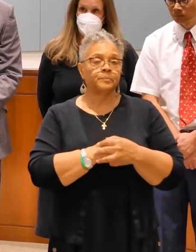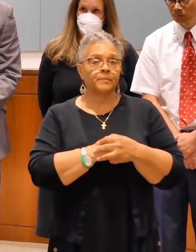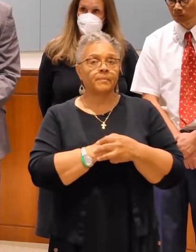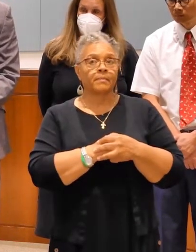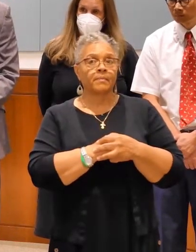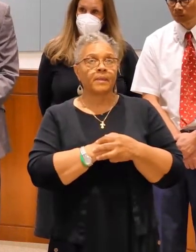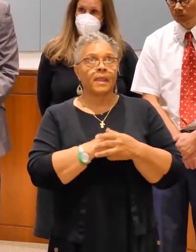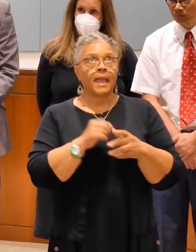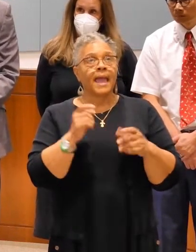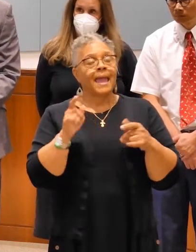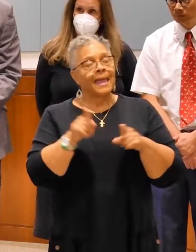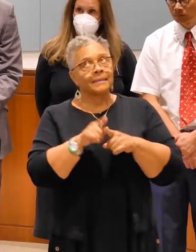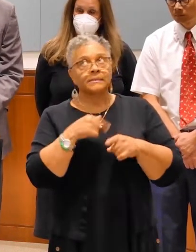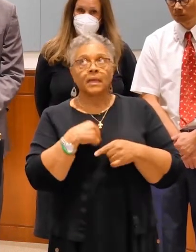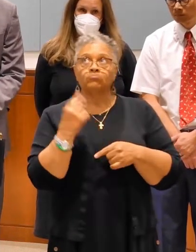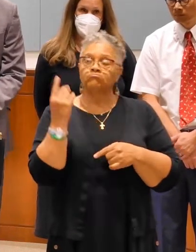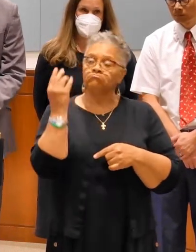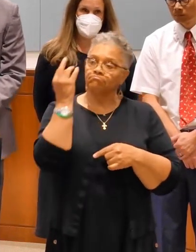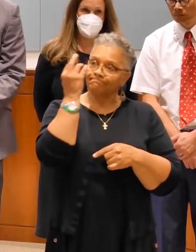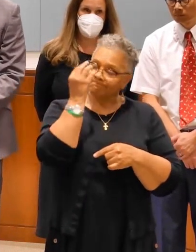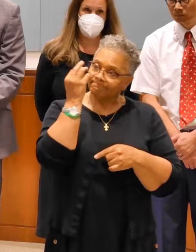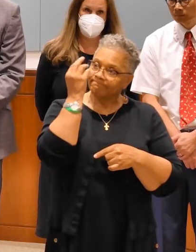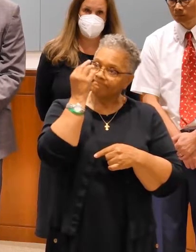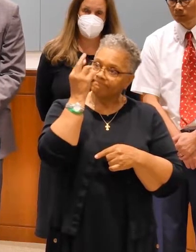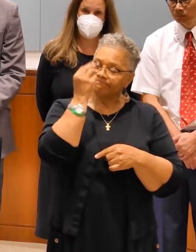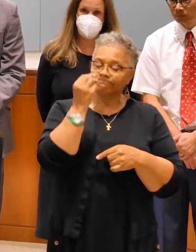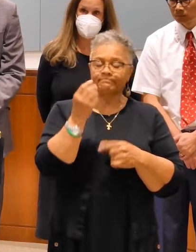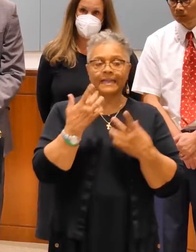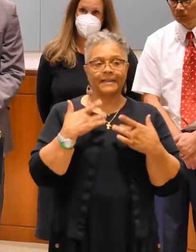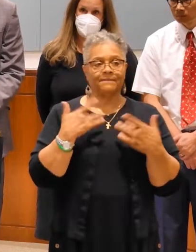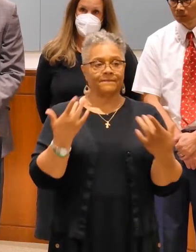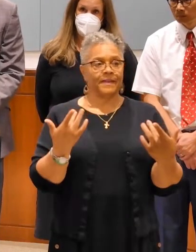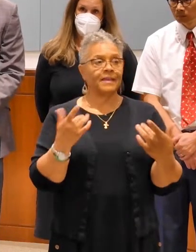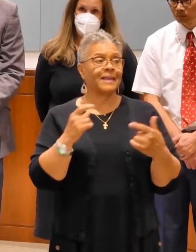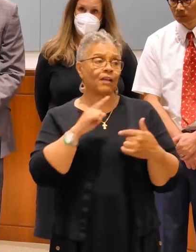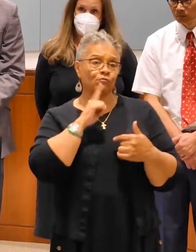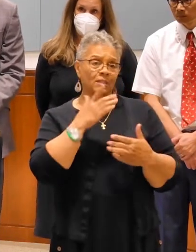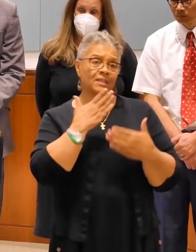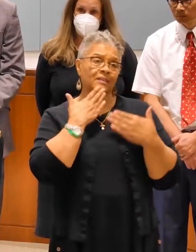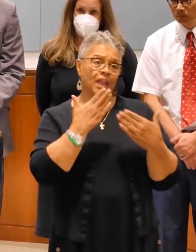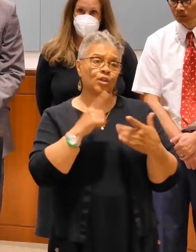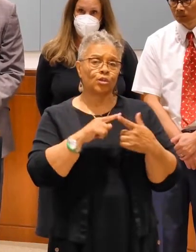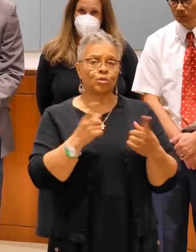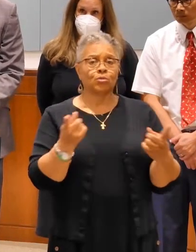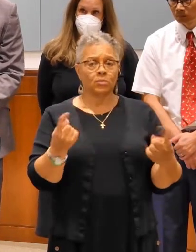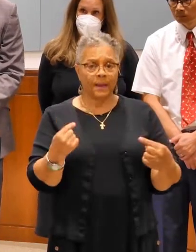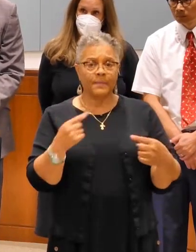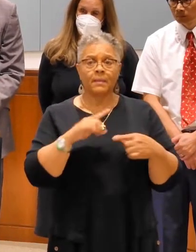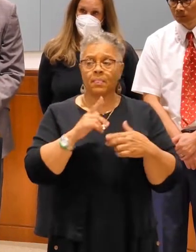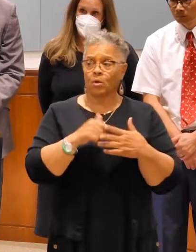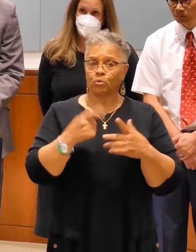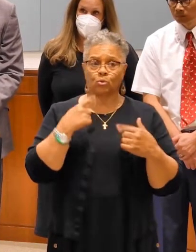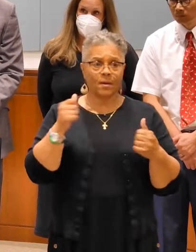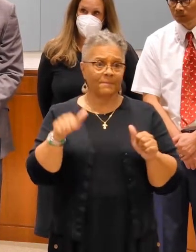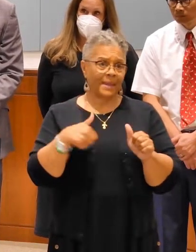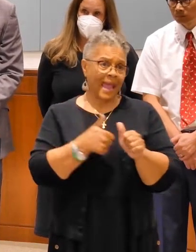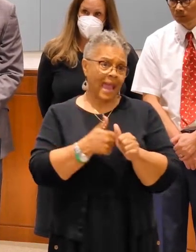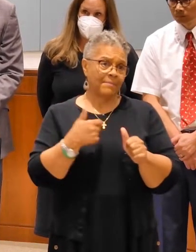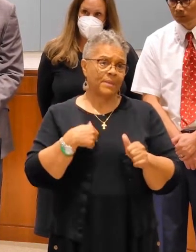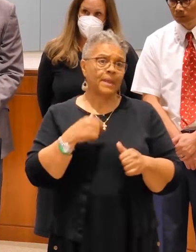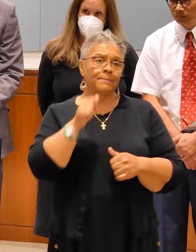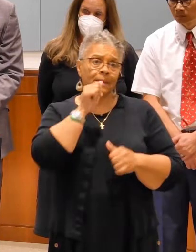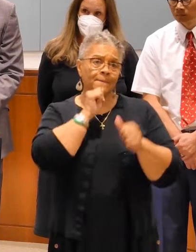this event, and I appreciate all of you in attendance and the individuals behind me, be patient with